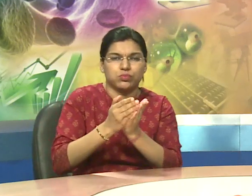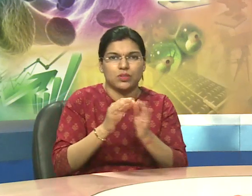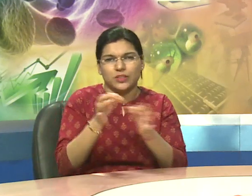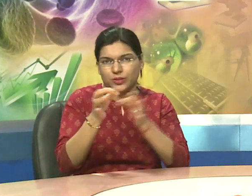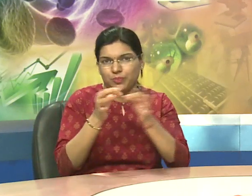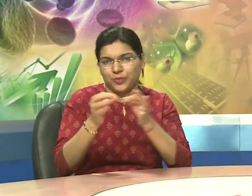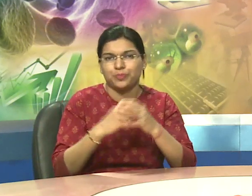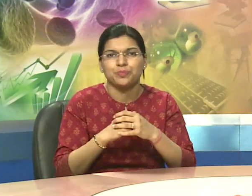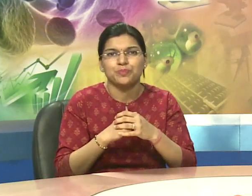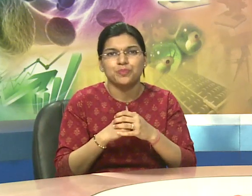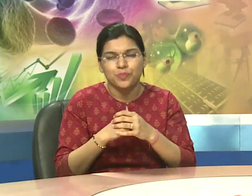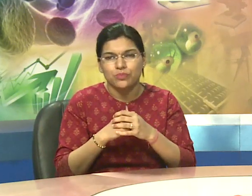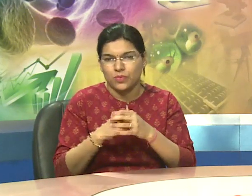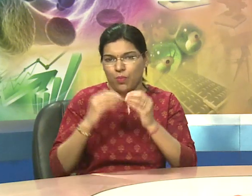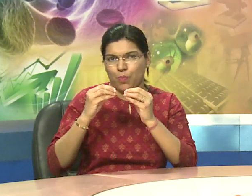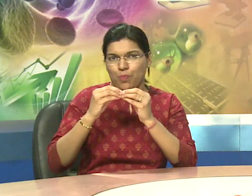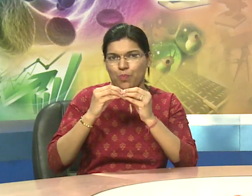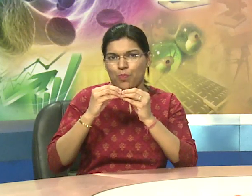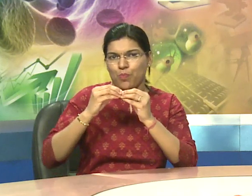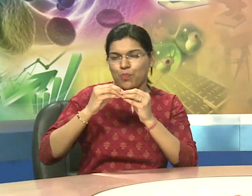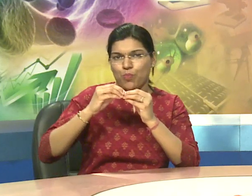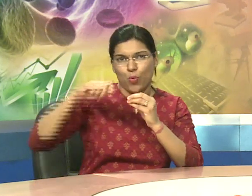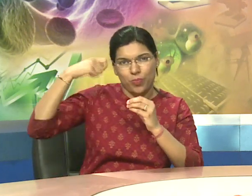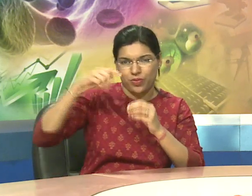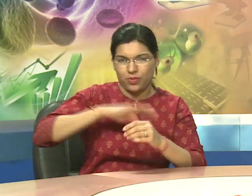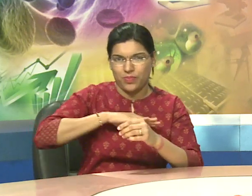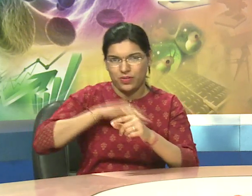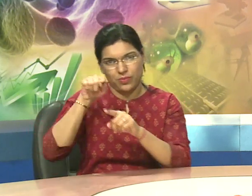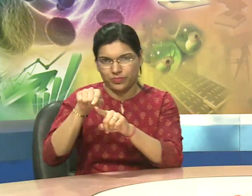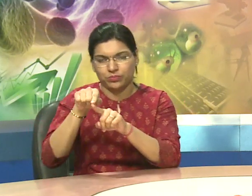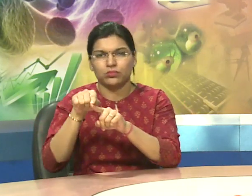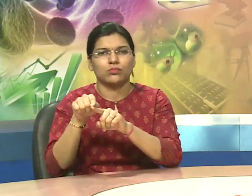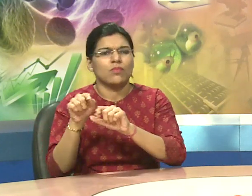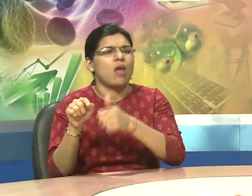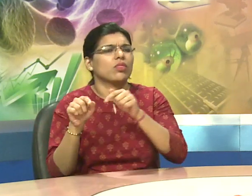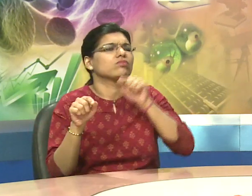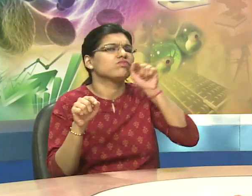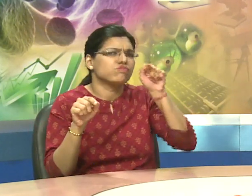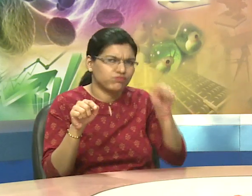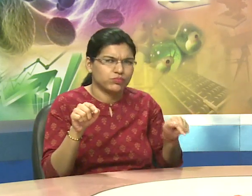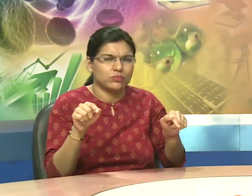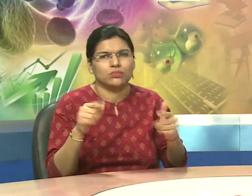overseas shipping has the same route. For example,